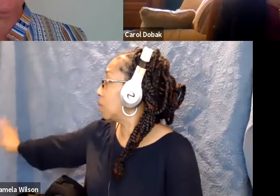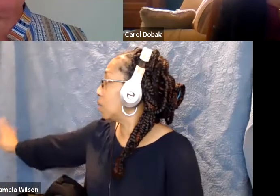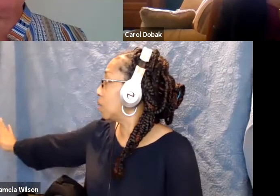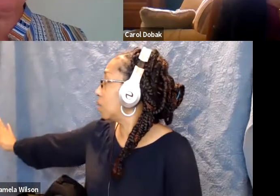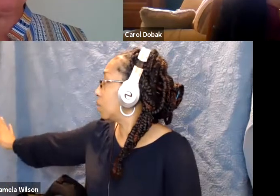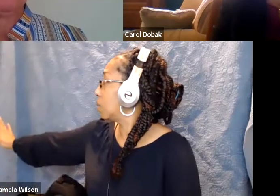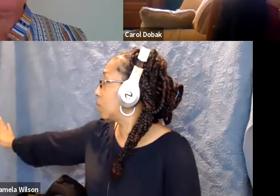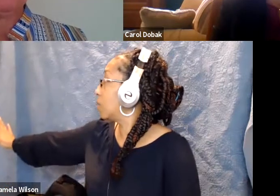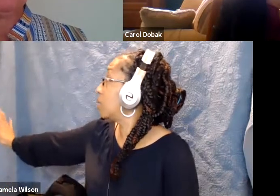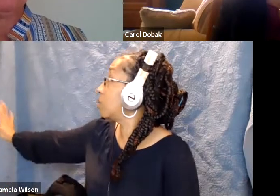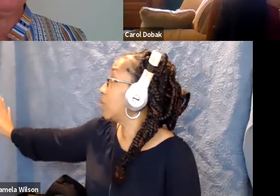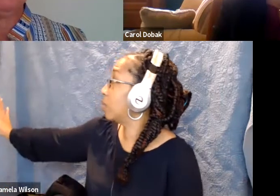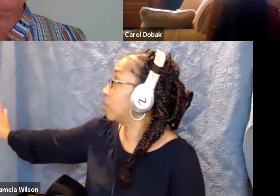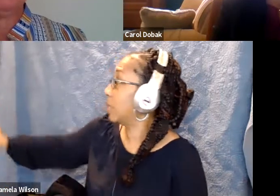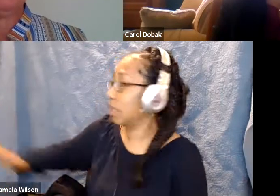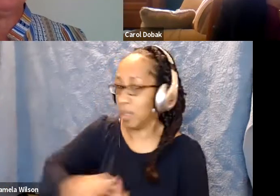slide, please.